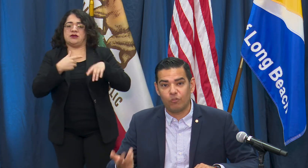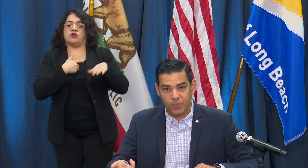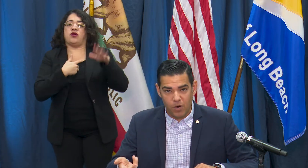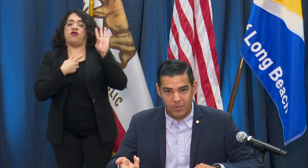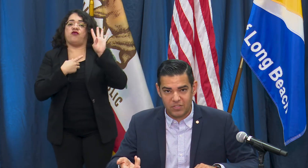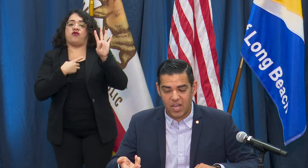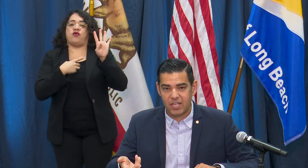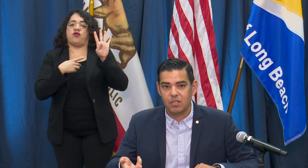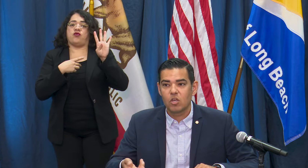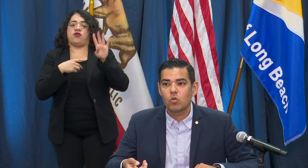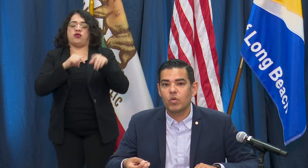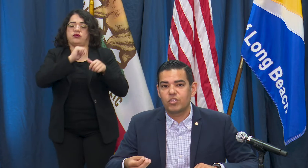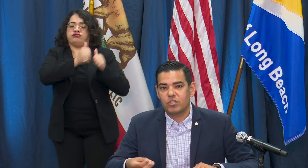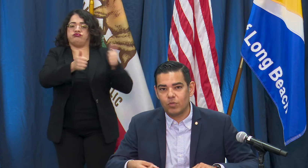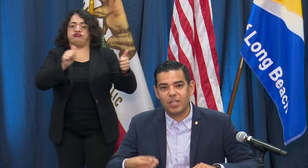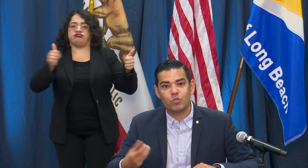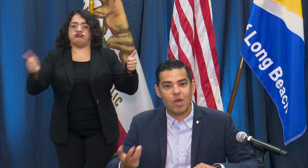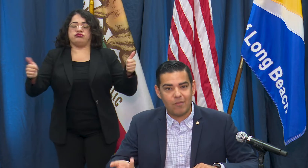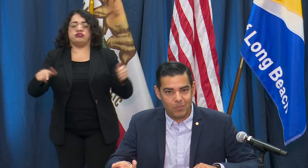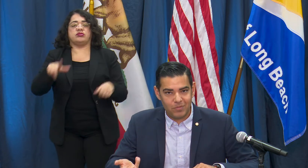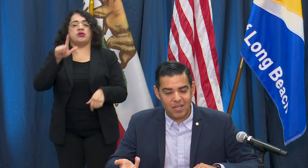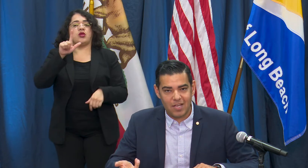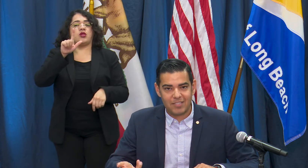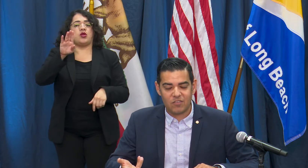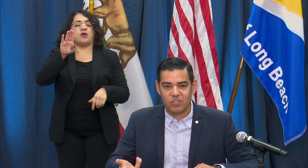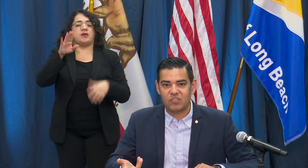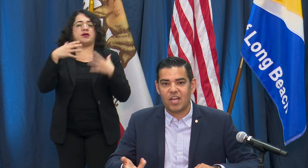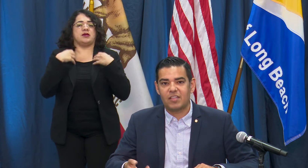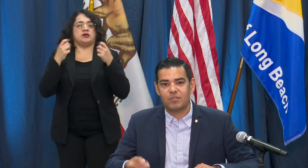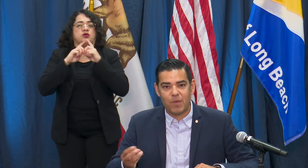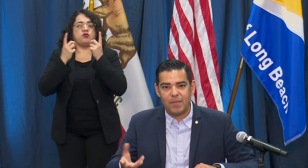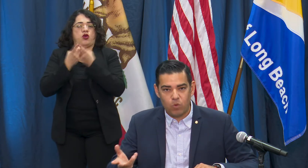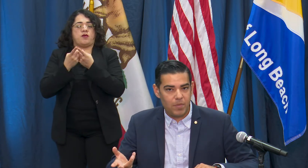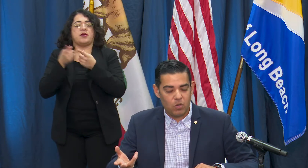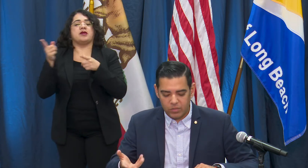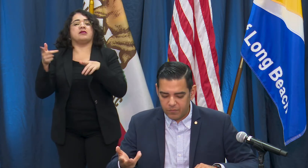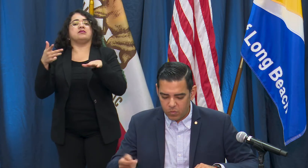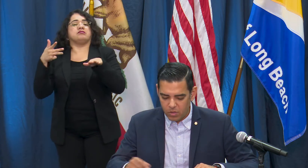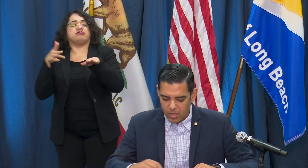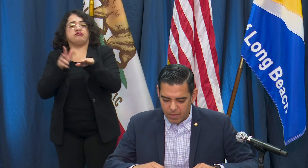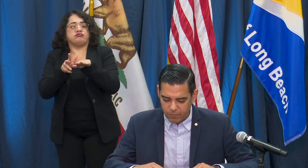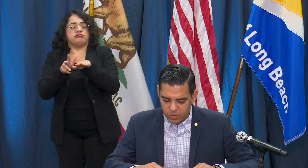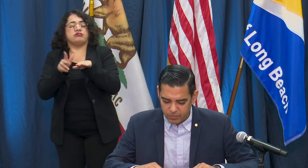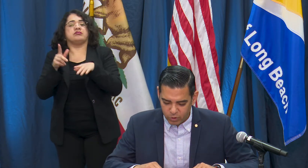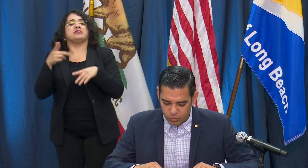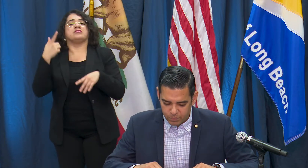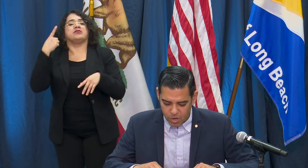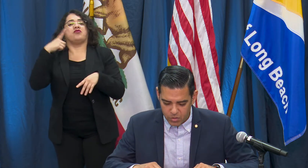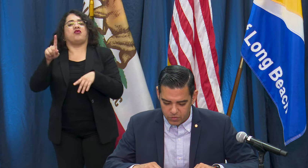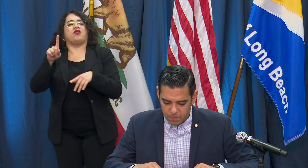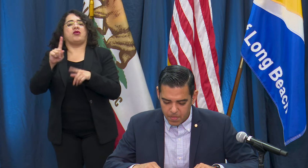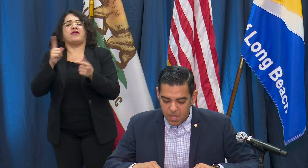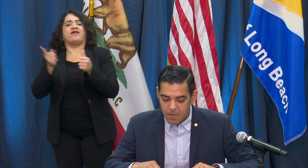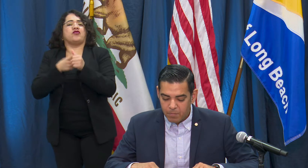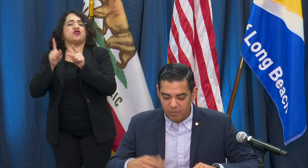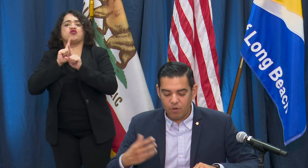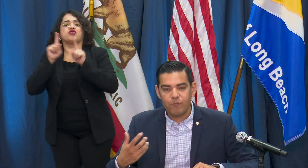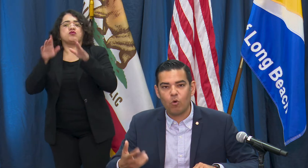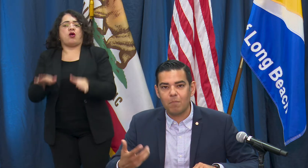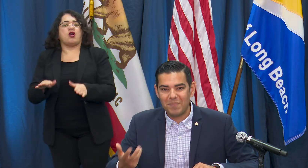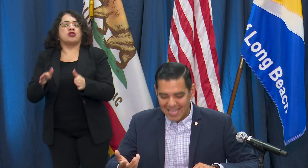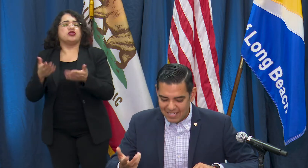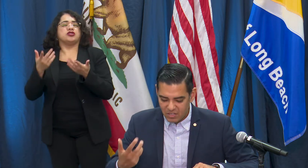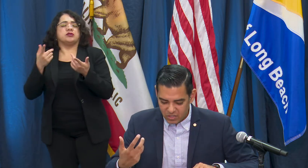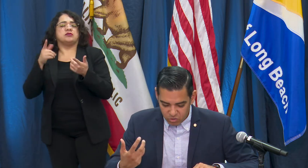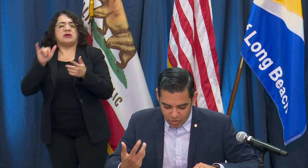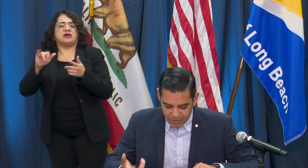Beach Health Department site, which is really a drive-up testing site that's by appointment only for some first responders. But of our